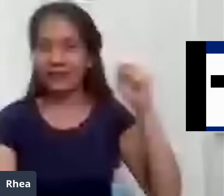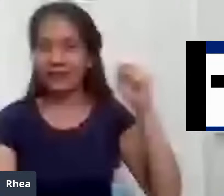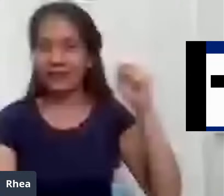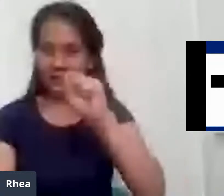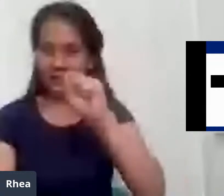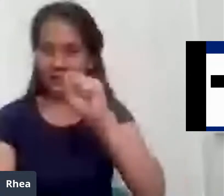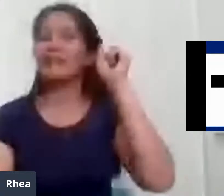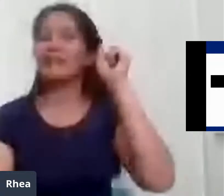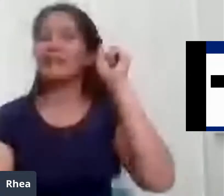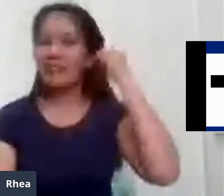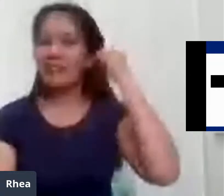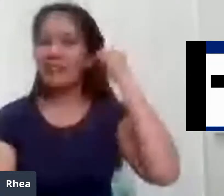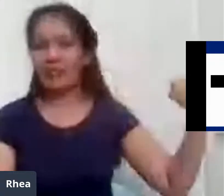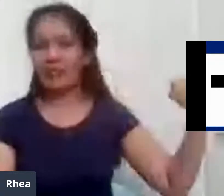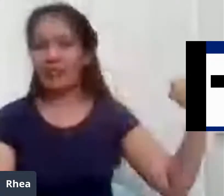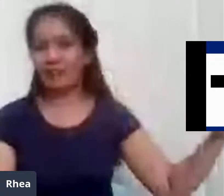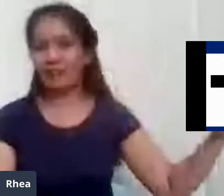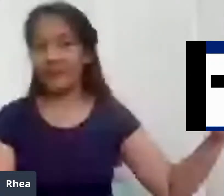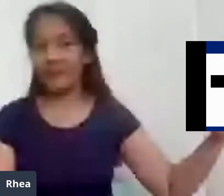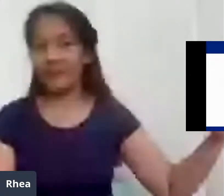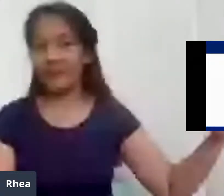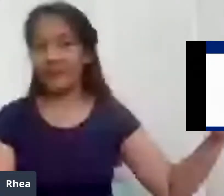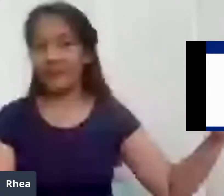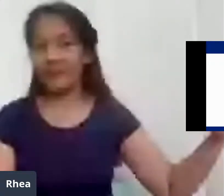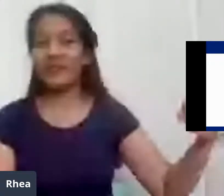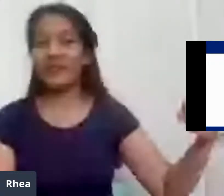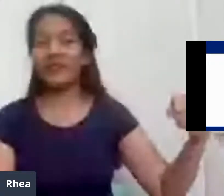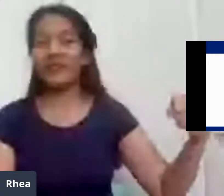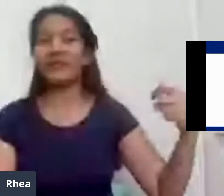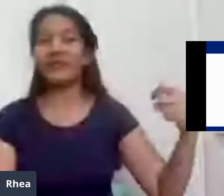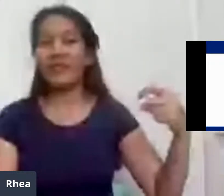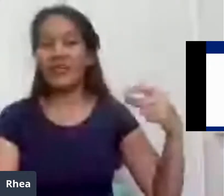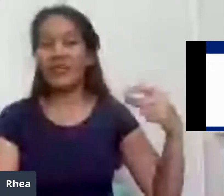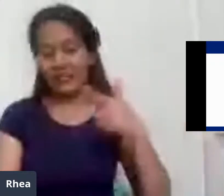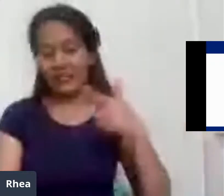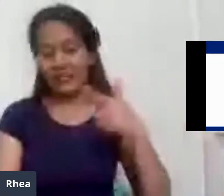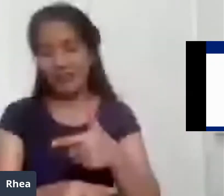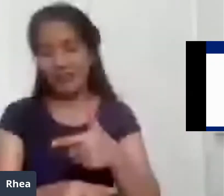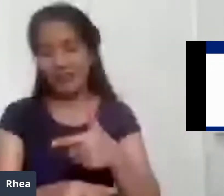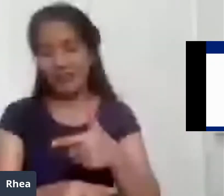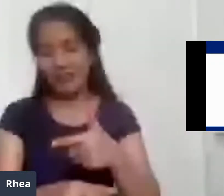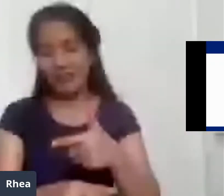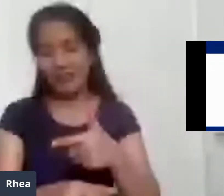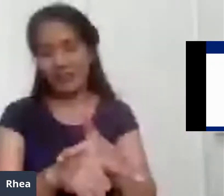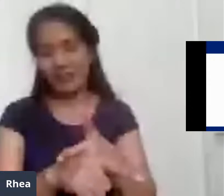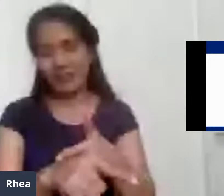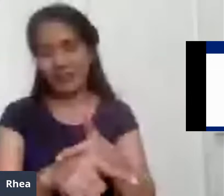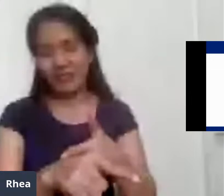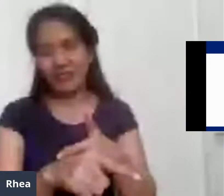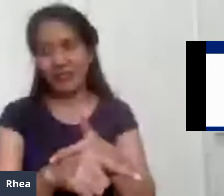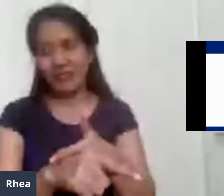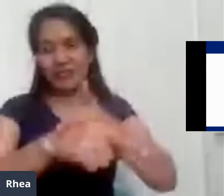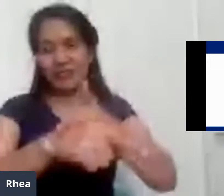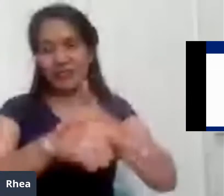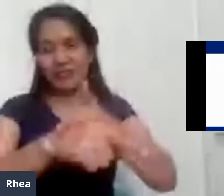S, silver. Okay. Gray,